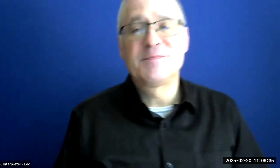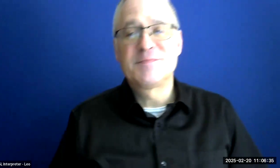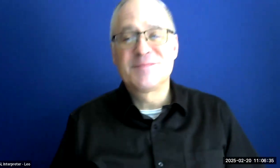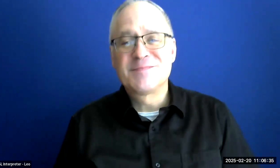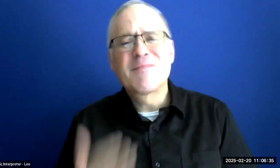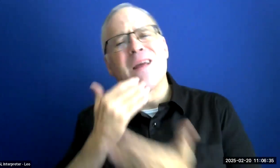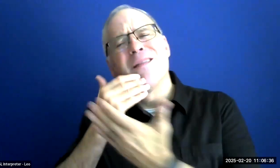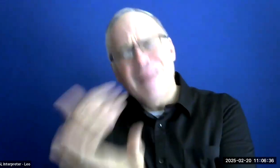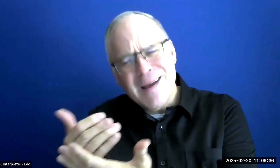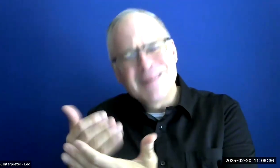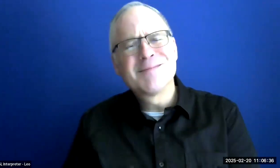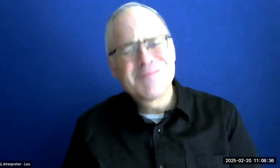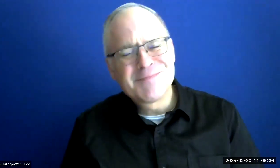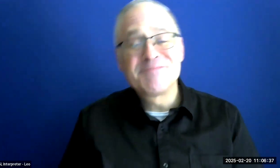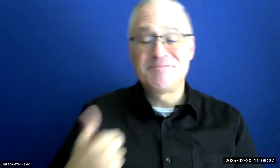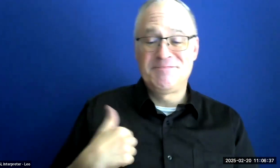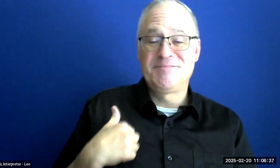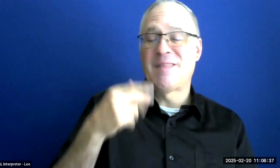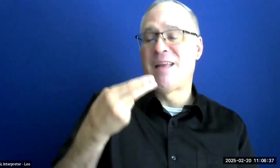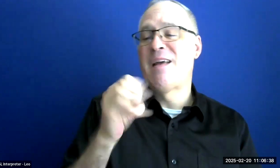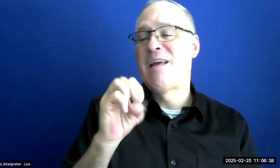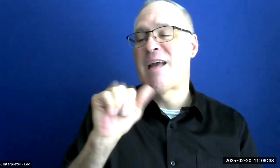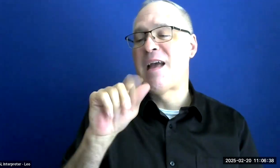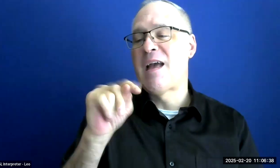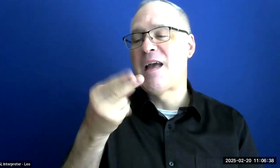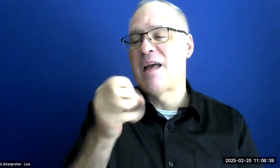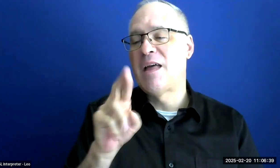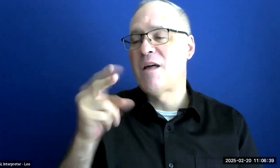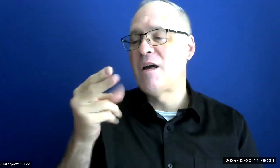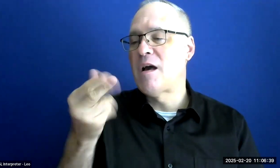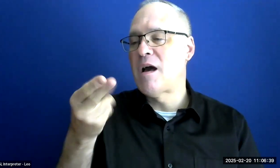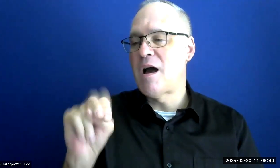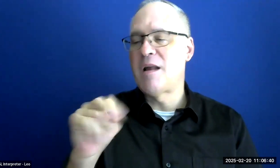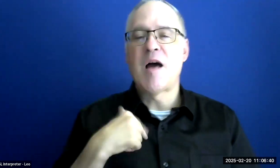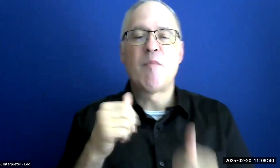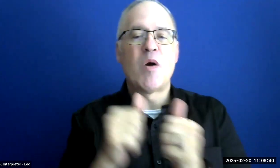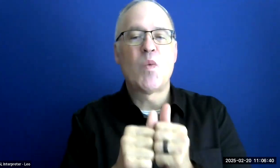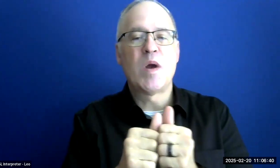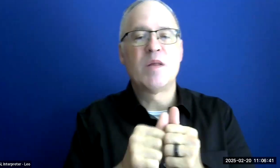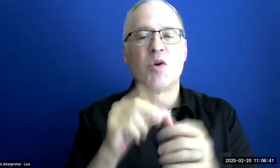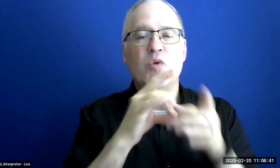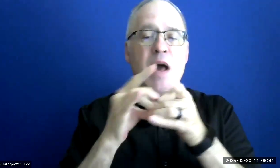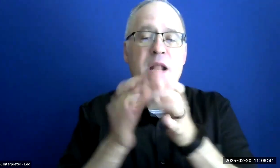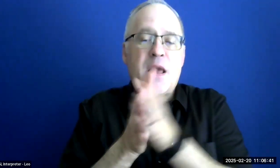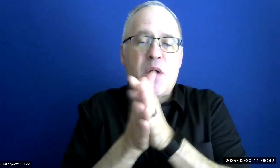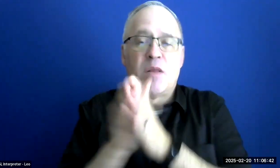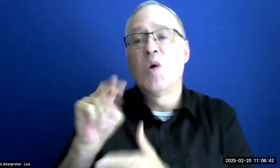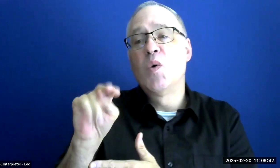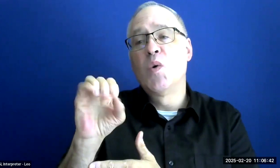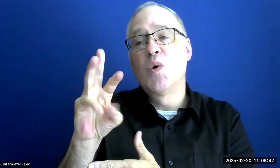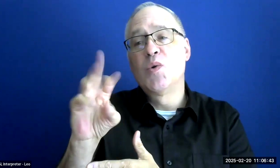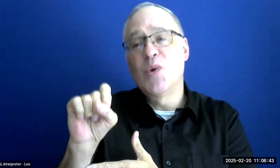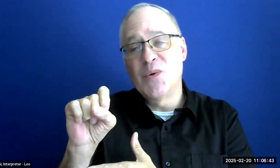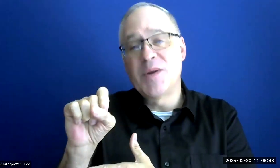Thanks, Taylor. I'm Heather Hahn with United Methodist News, and my task here is to explain what happens if